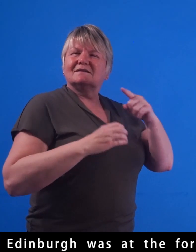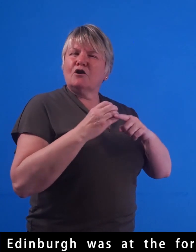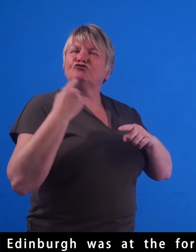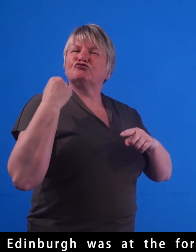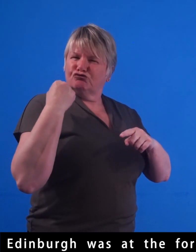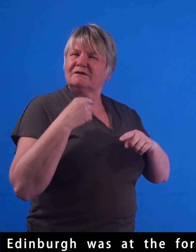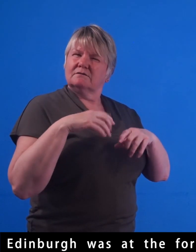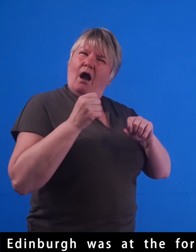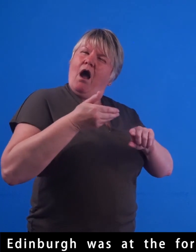century.